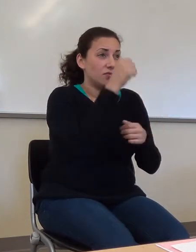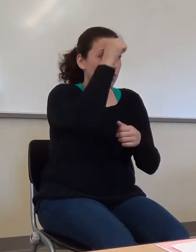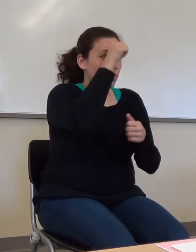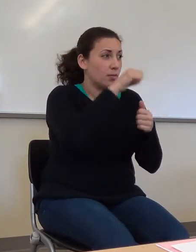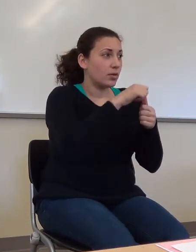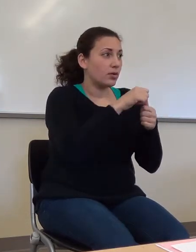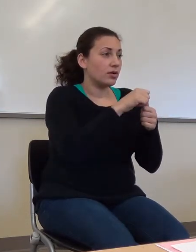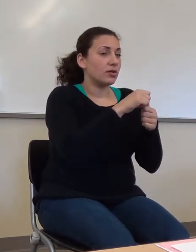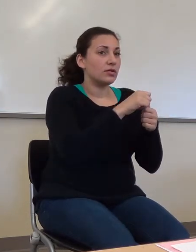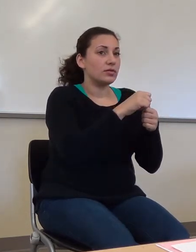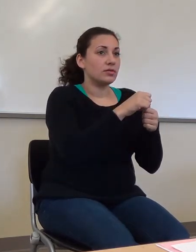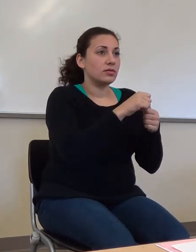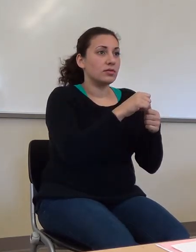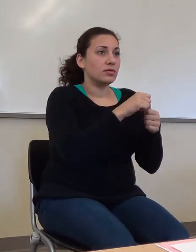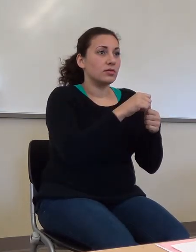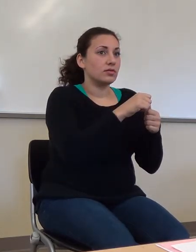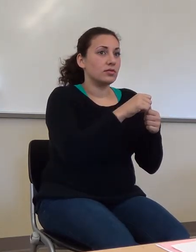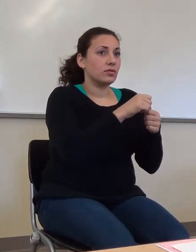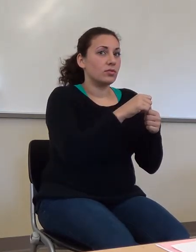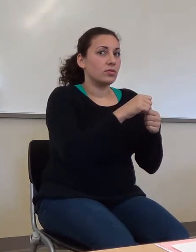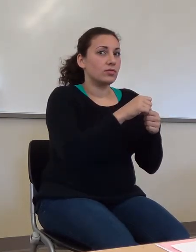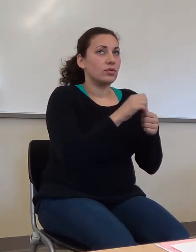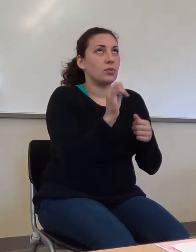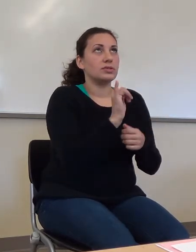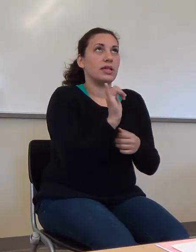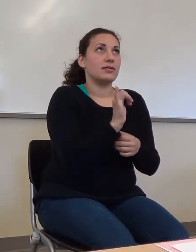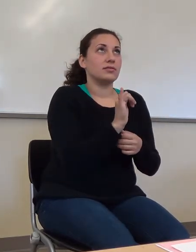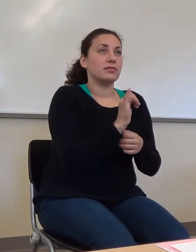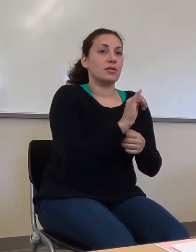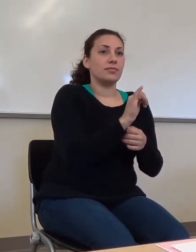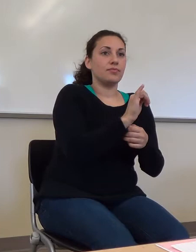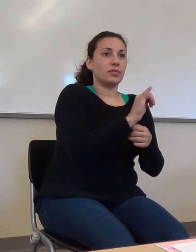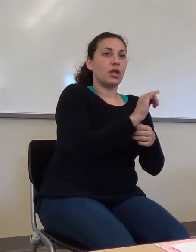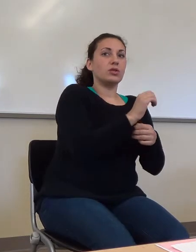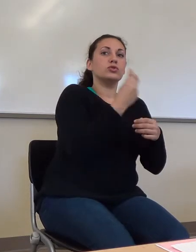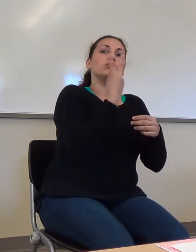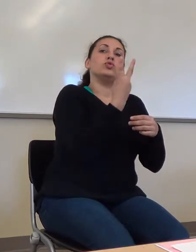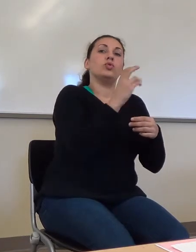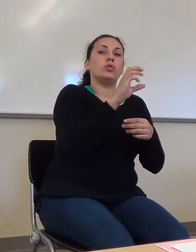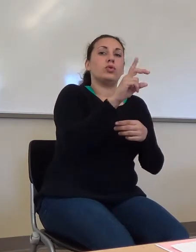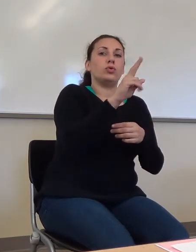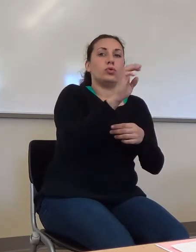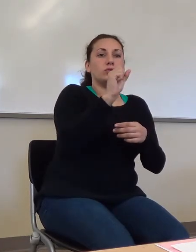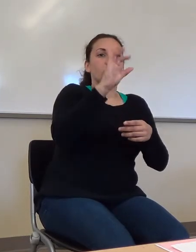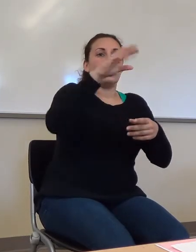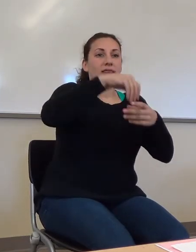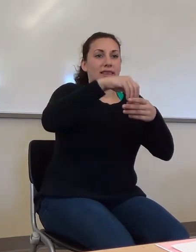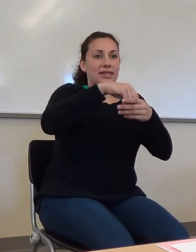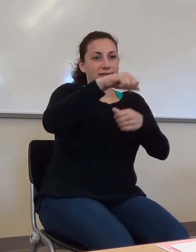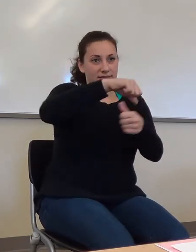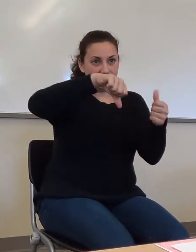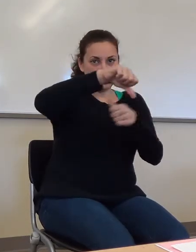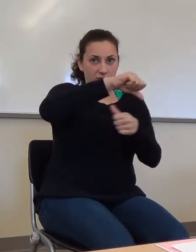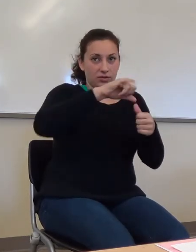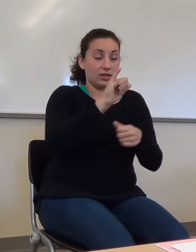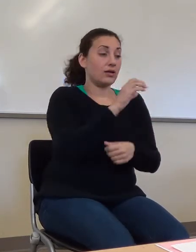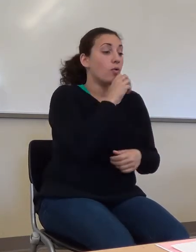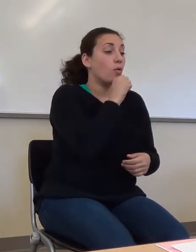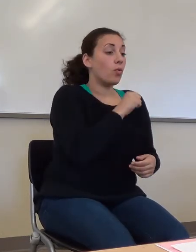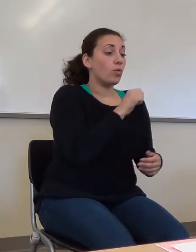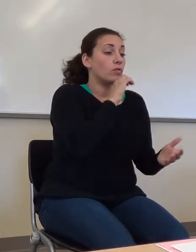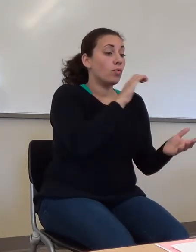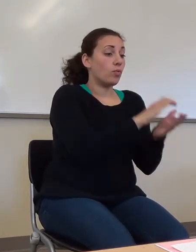was a definition within, there was a context clue within a context clue there. Old wives'